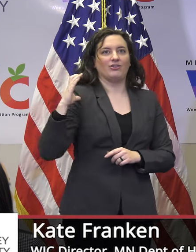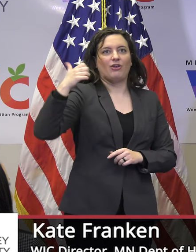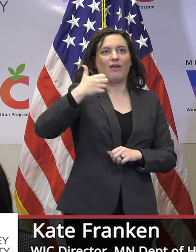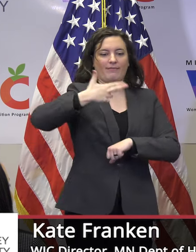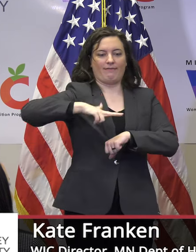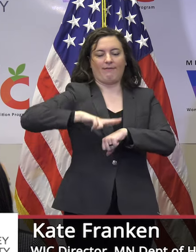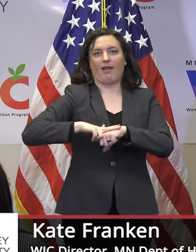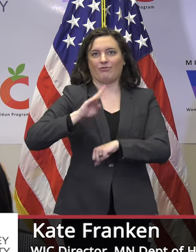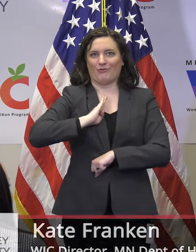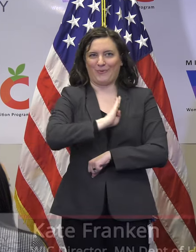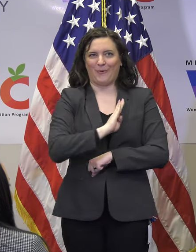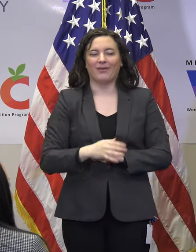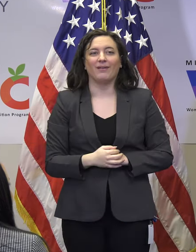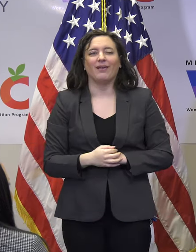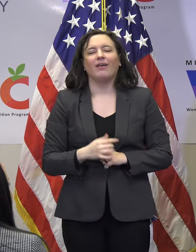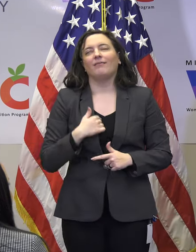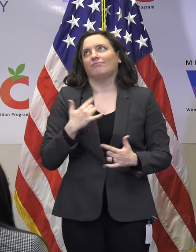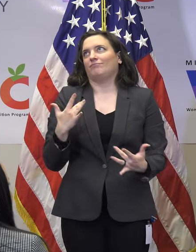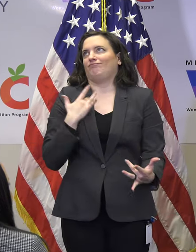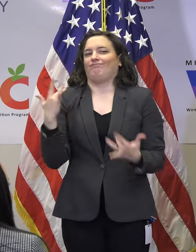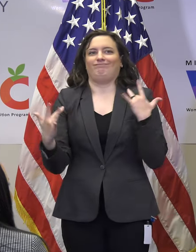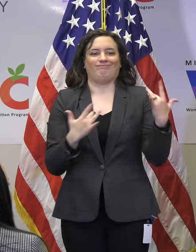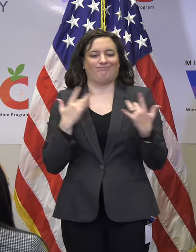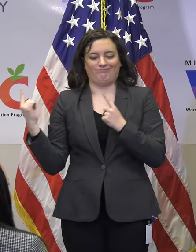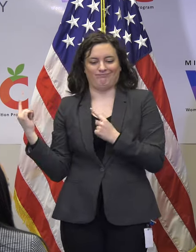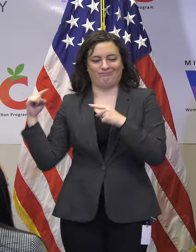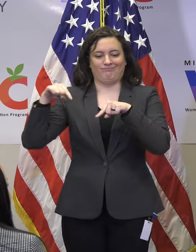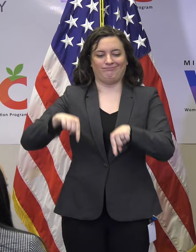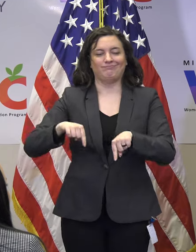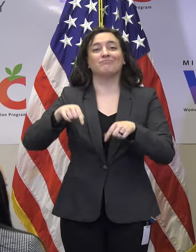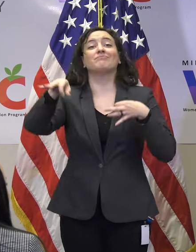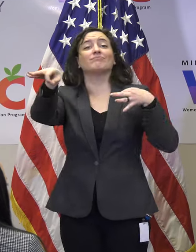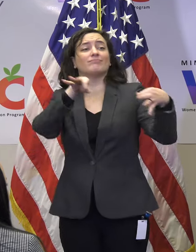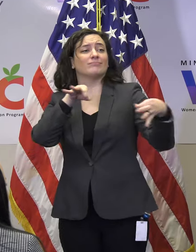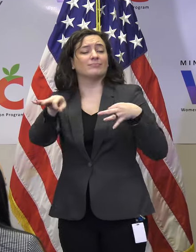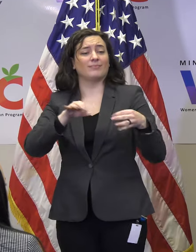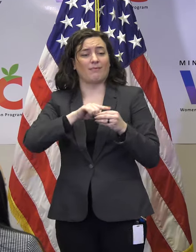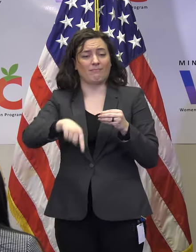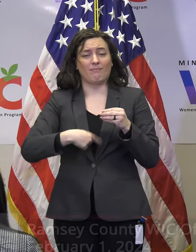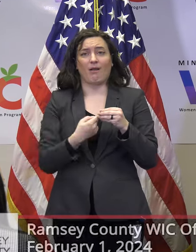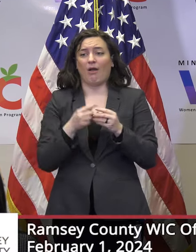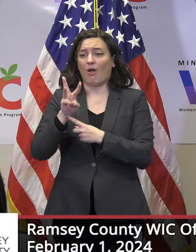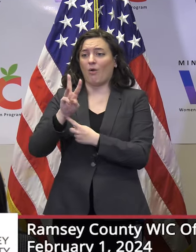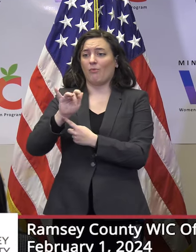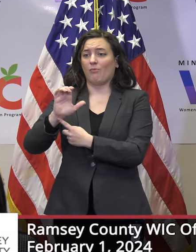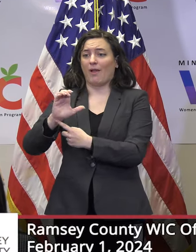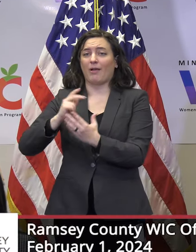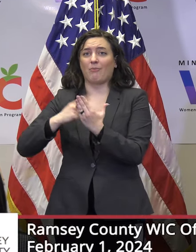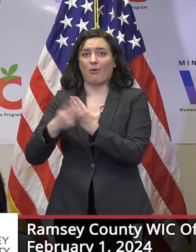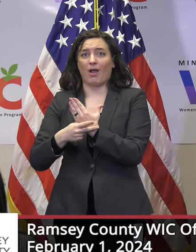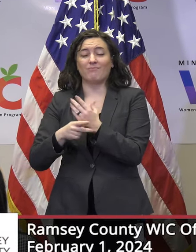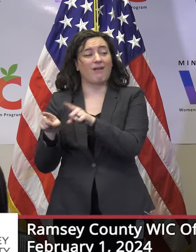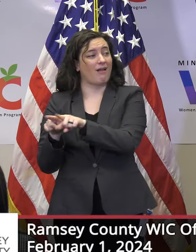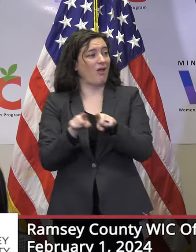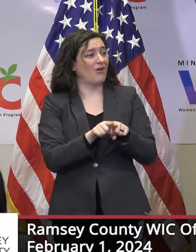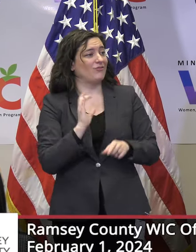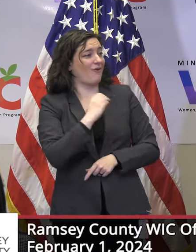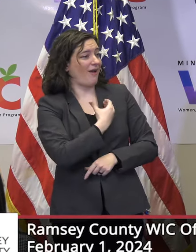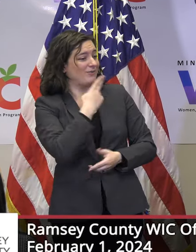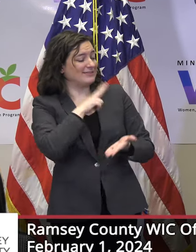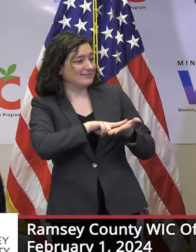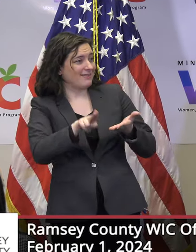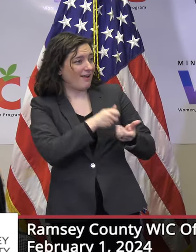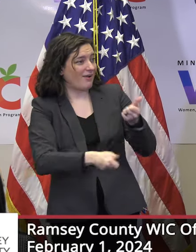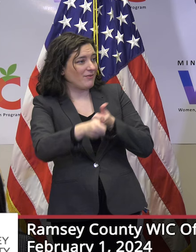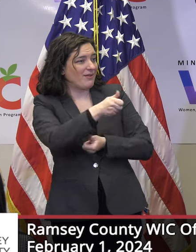exciting, I think, to be here today to be able to share a little bit more about the WIC program with you, to have the Secretary here really highlighting the power